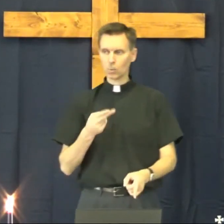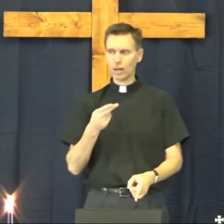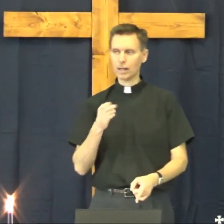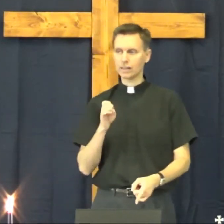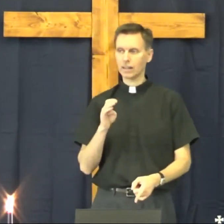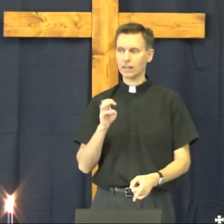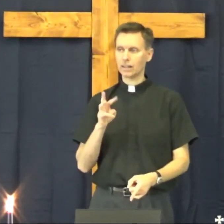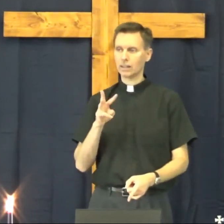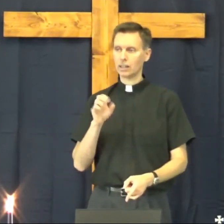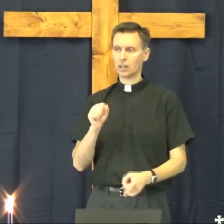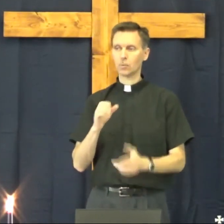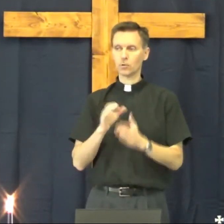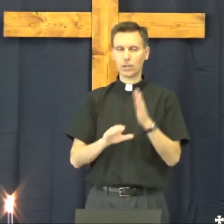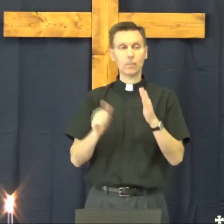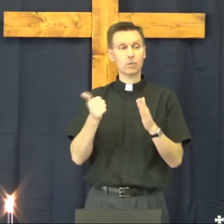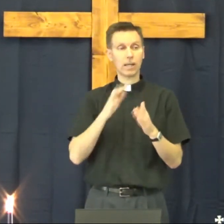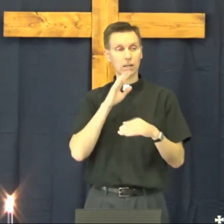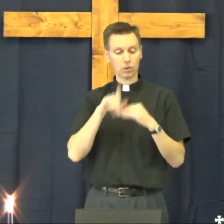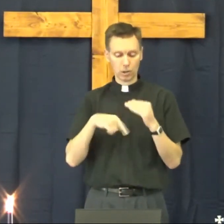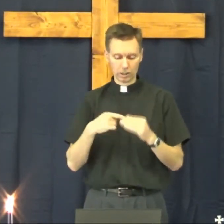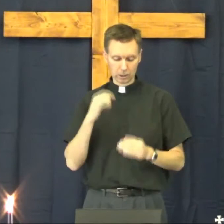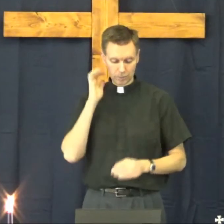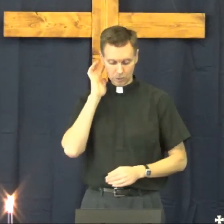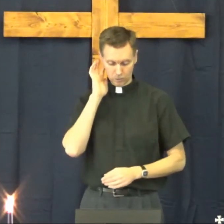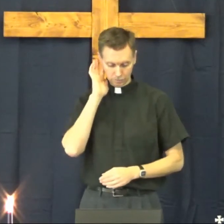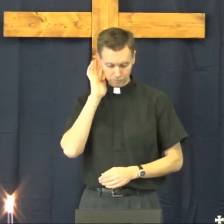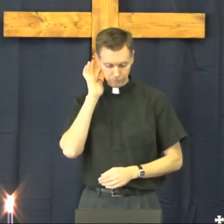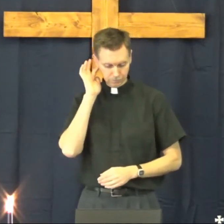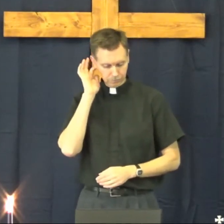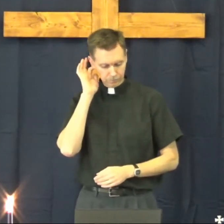what Hebrews chapter 10 is talking about.